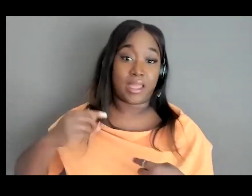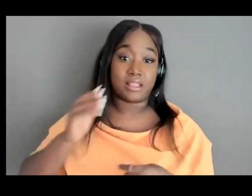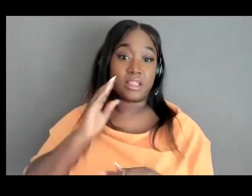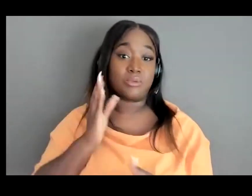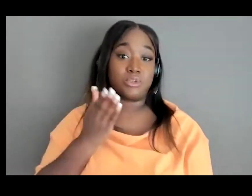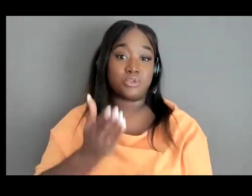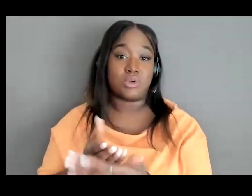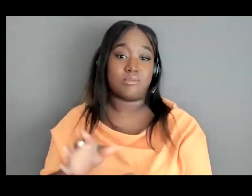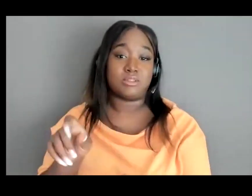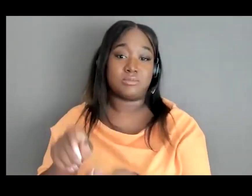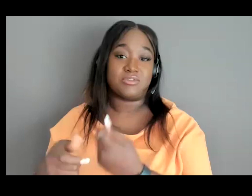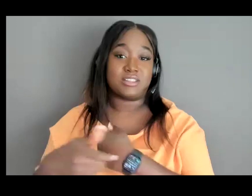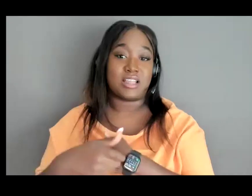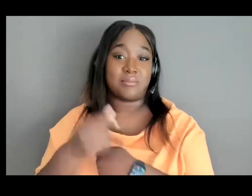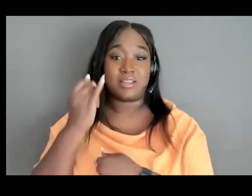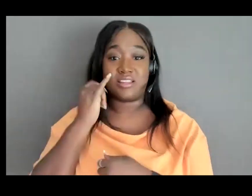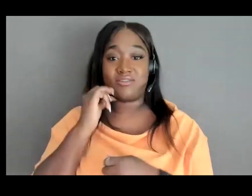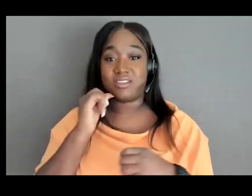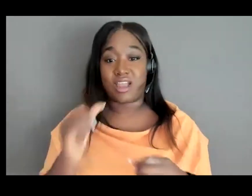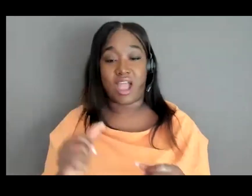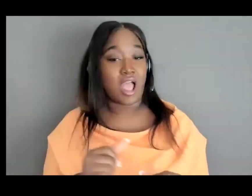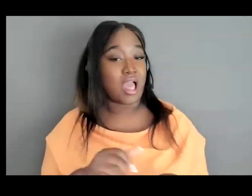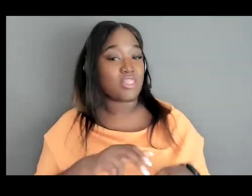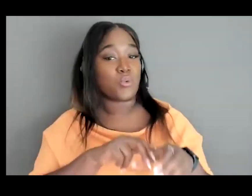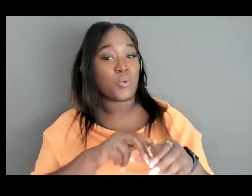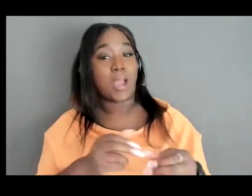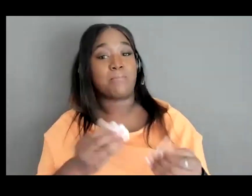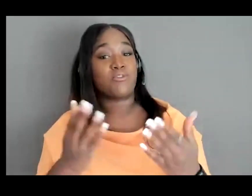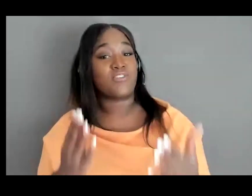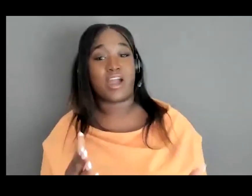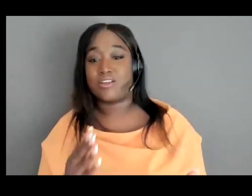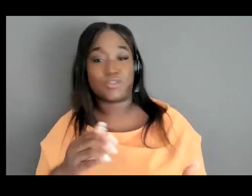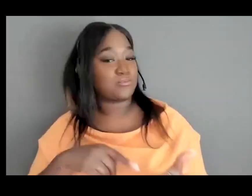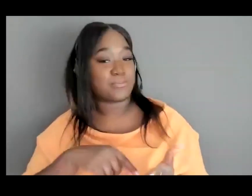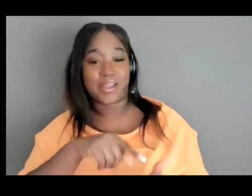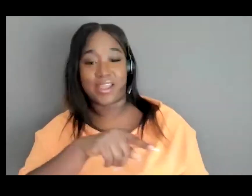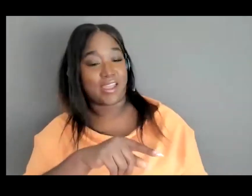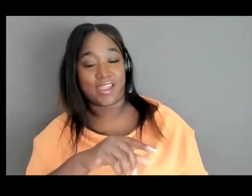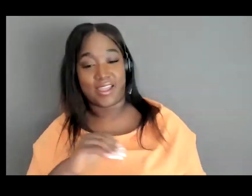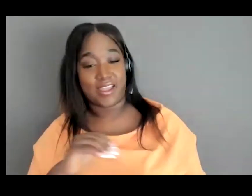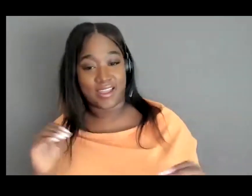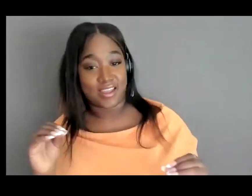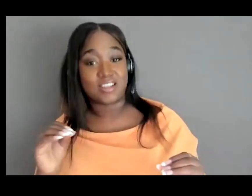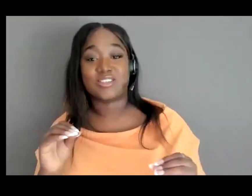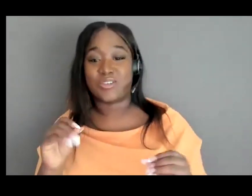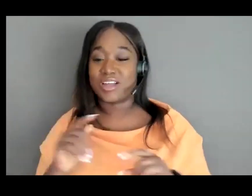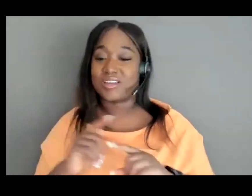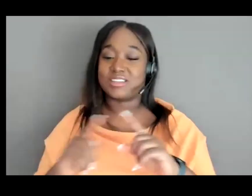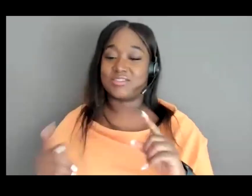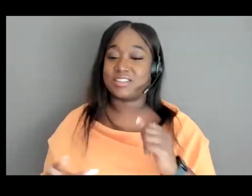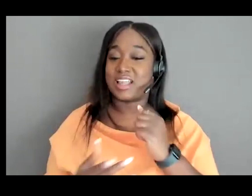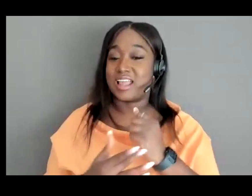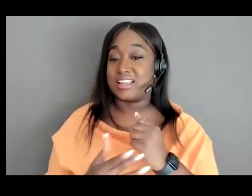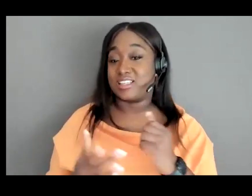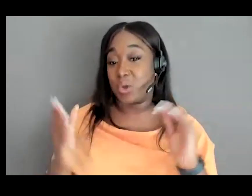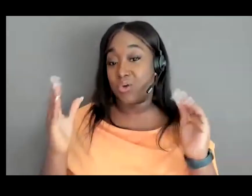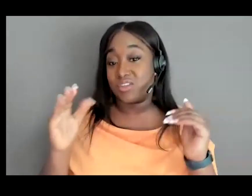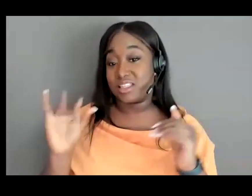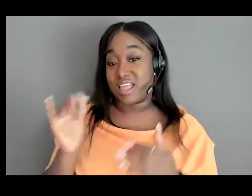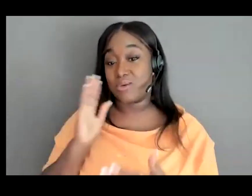and such a time. Otherwise, the ride provider doesn't get paid. So there's techniques to do that. I hope that